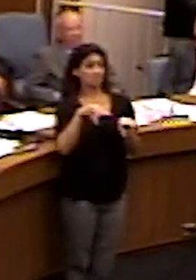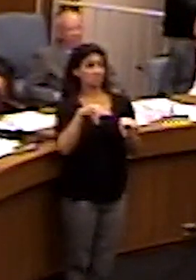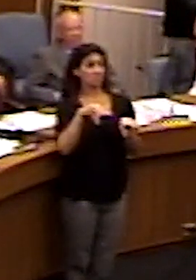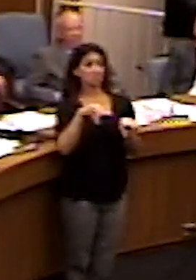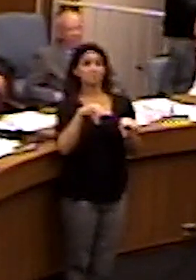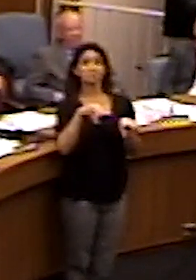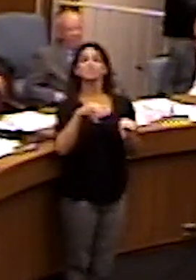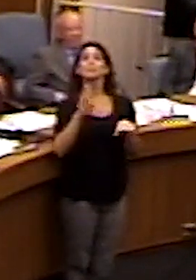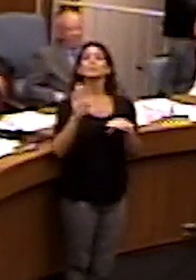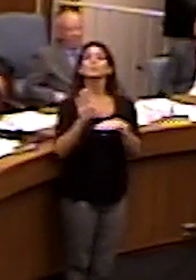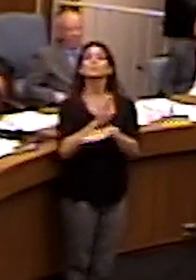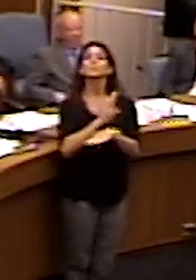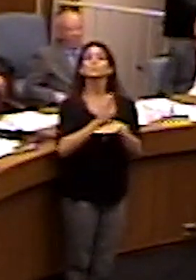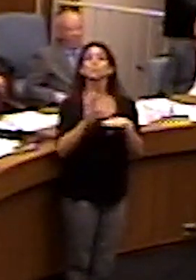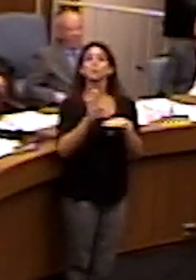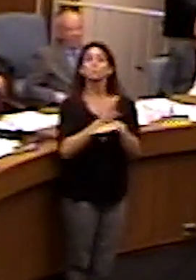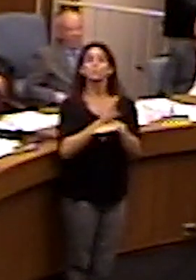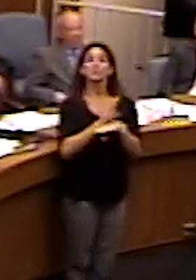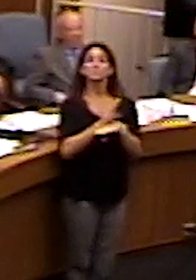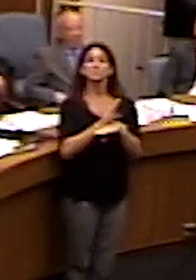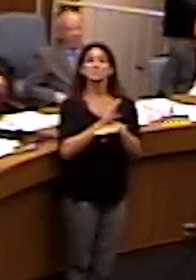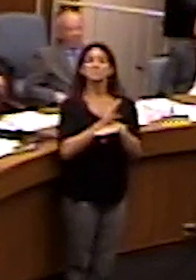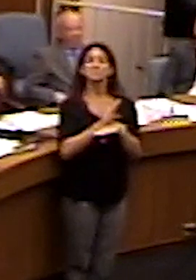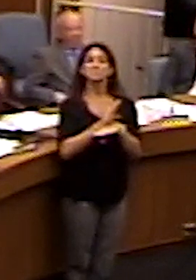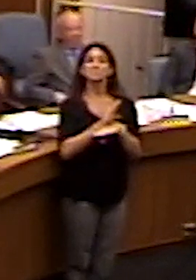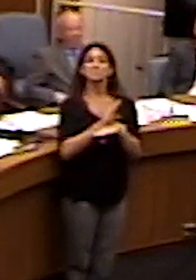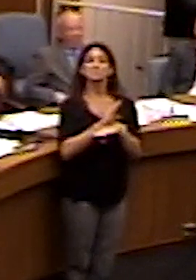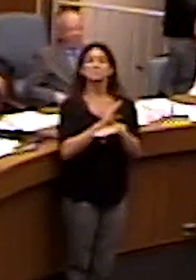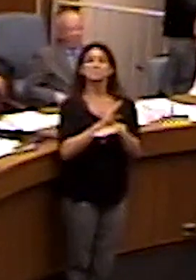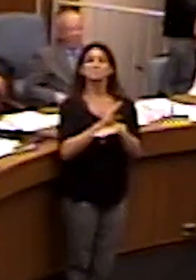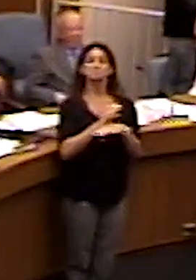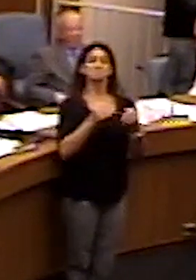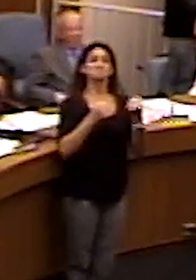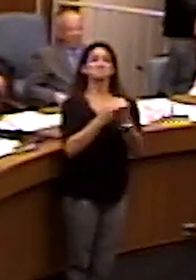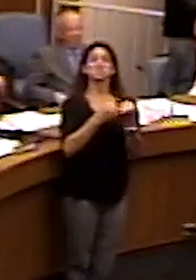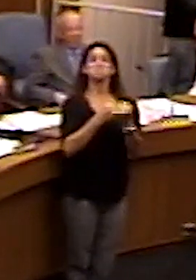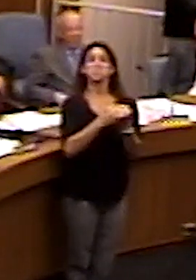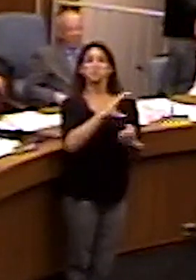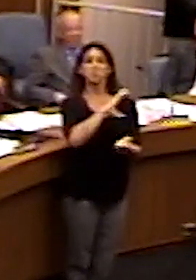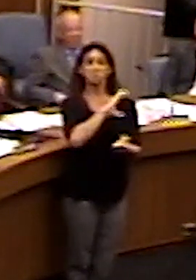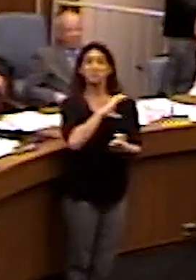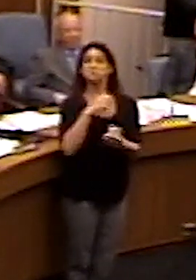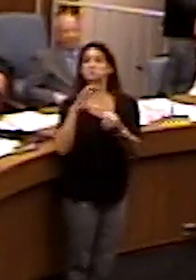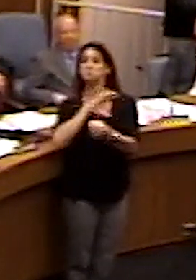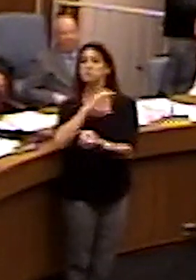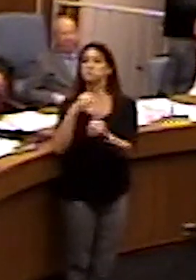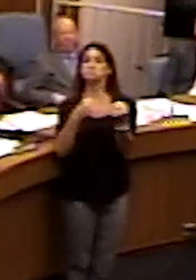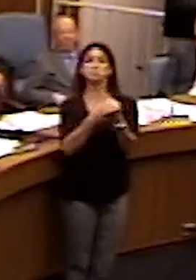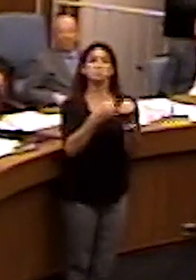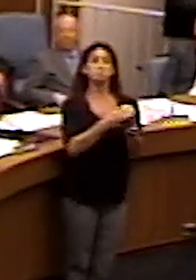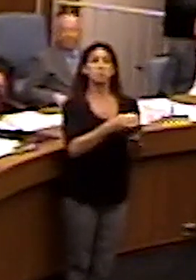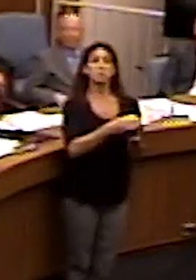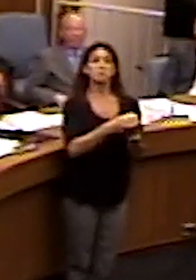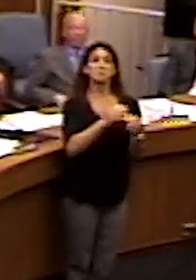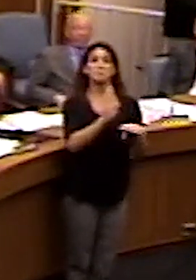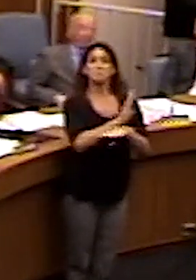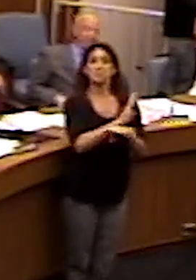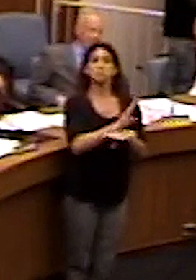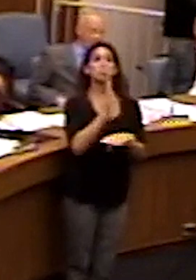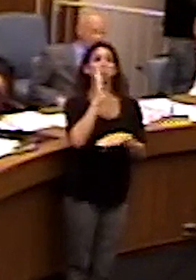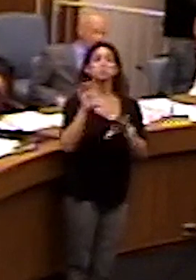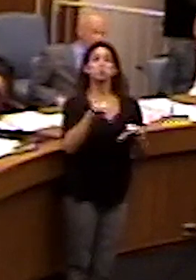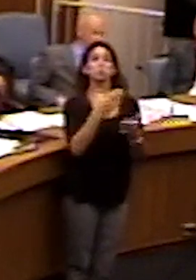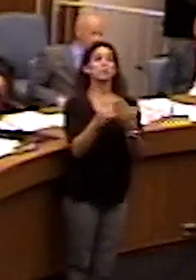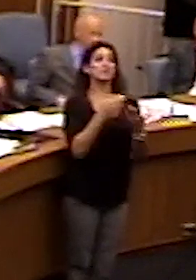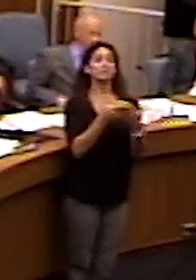that businesses serve these police, the police serve these businesses, will do anything they want,